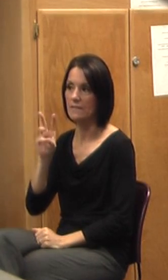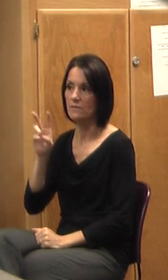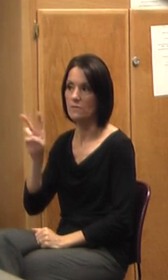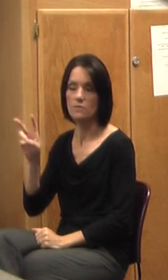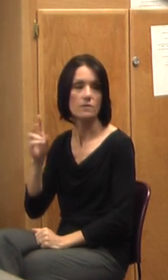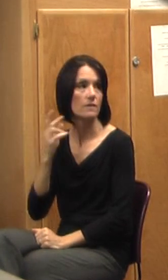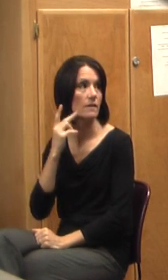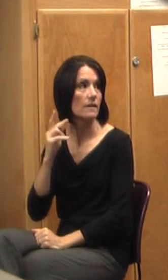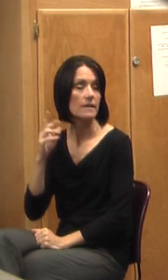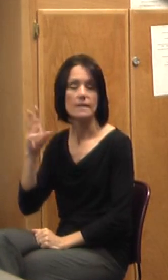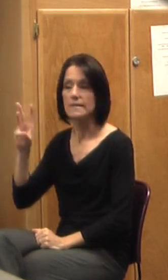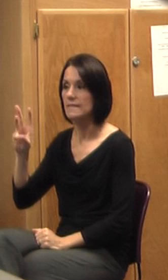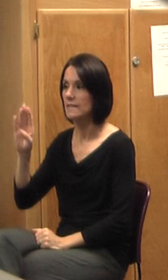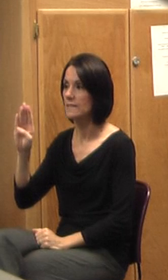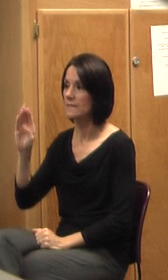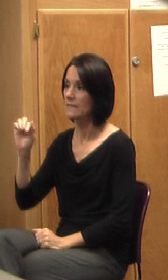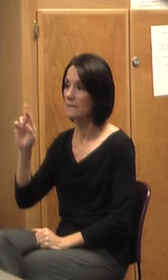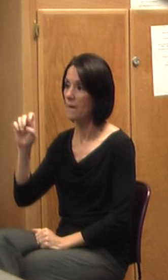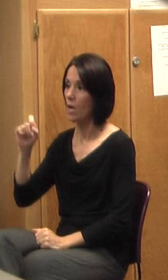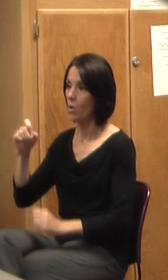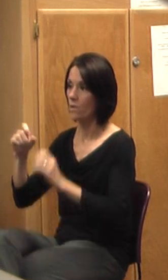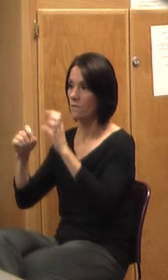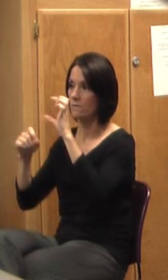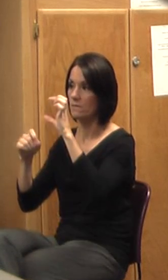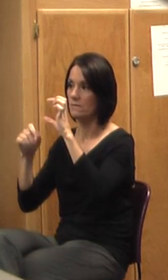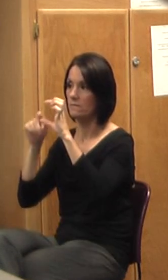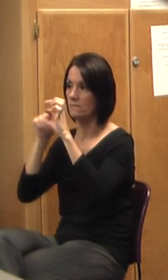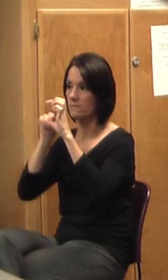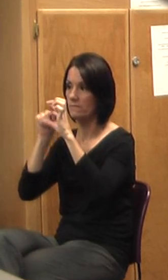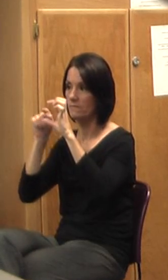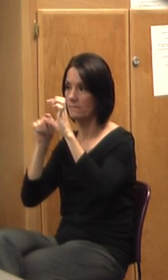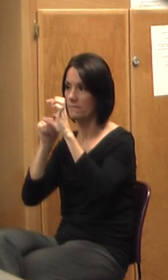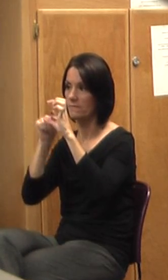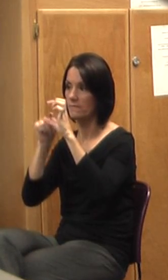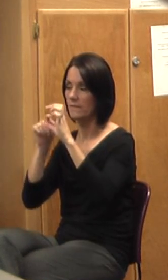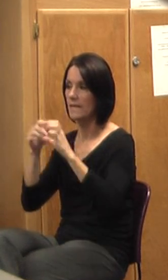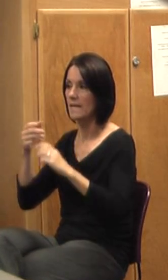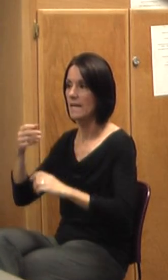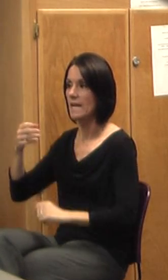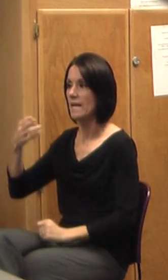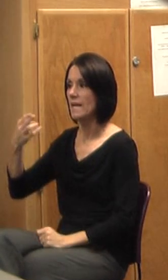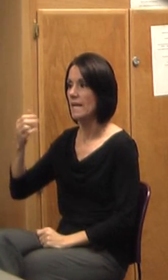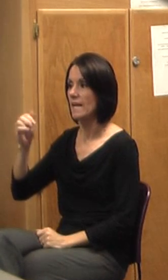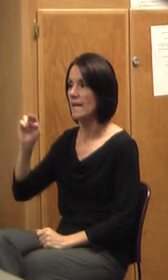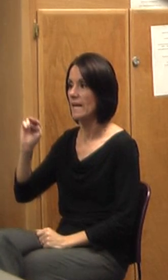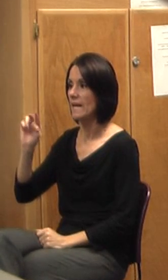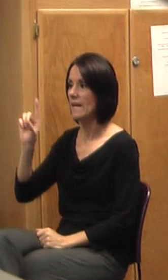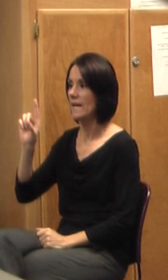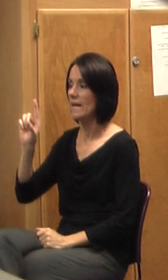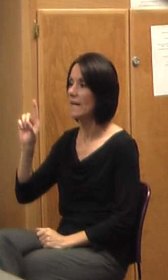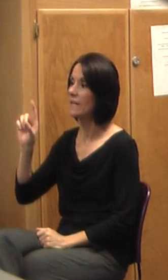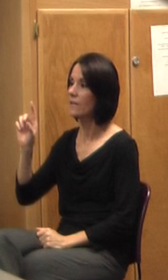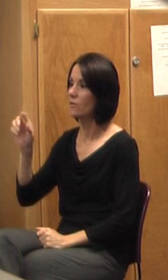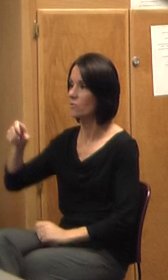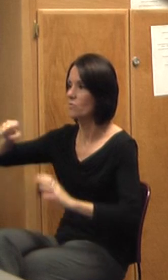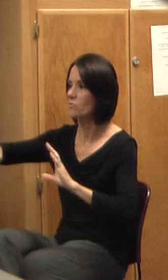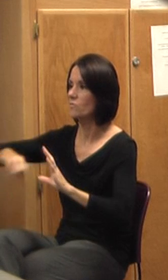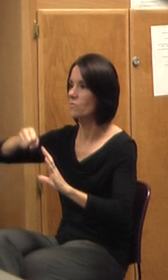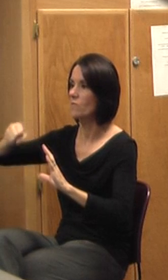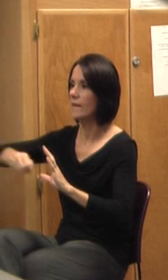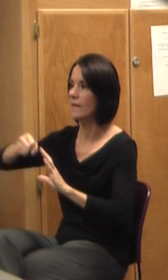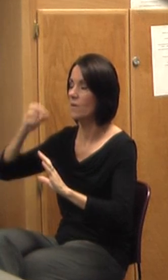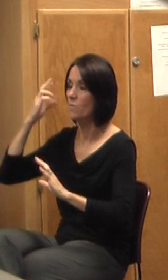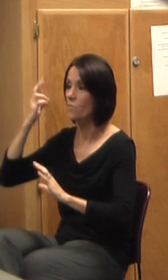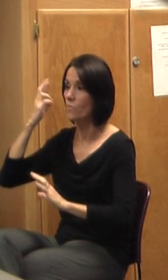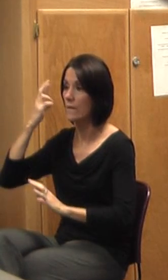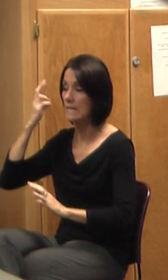has 6 barrels, and it's operated by the hand crank right there. It has 6 barrels for a reason. With 6 barrels,